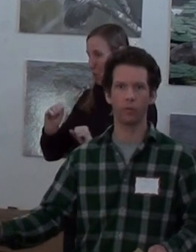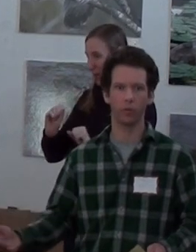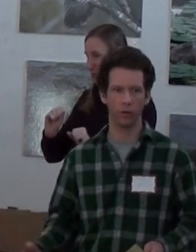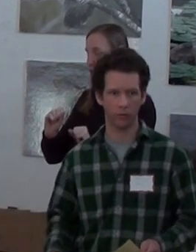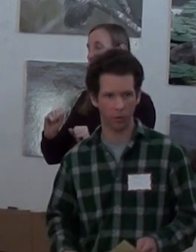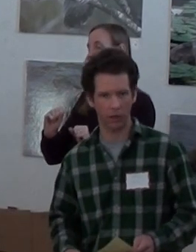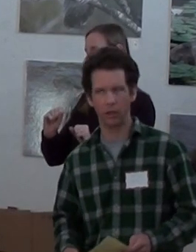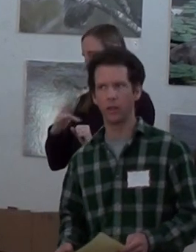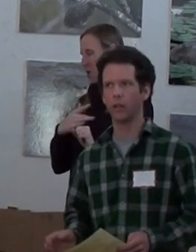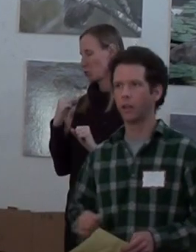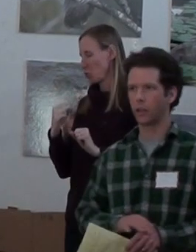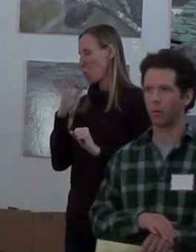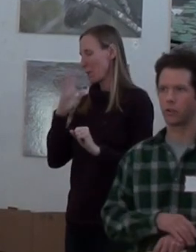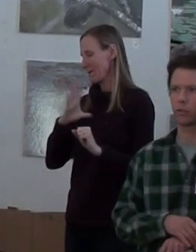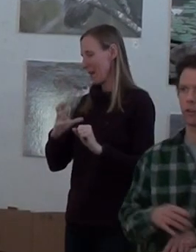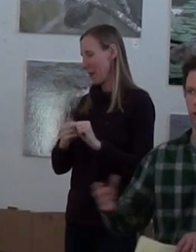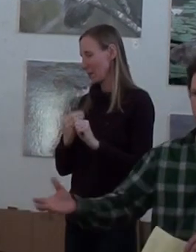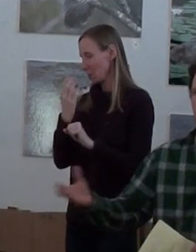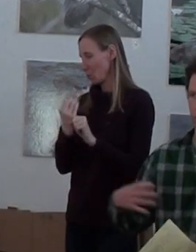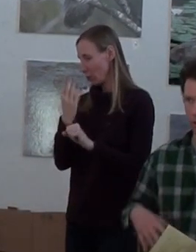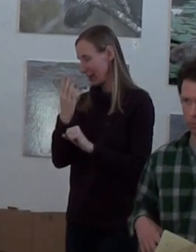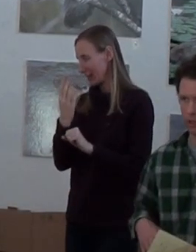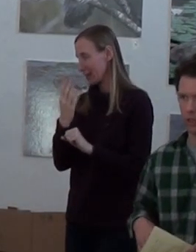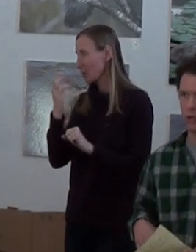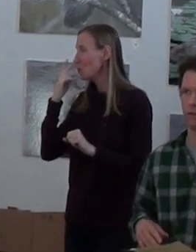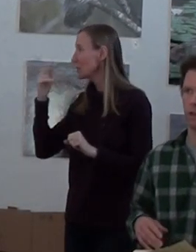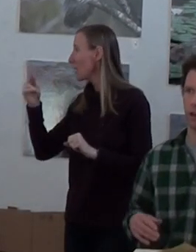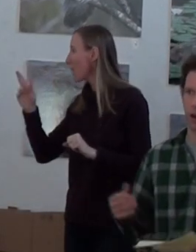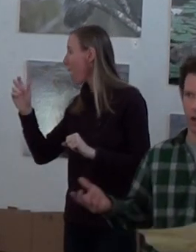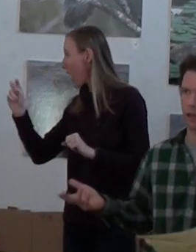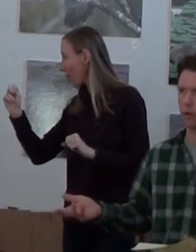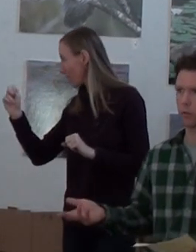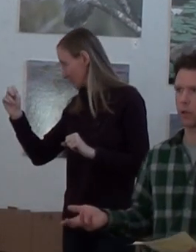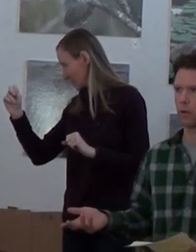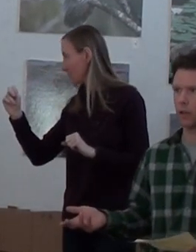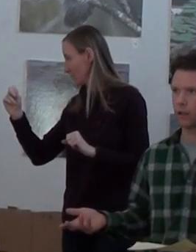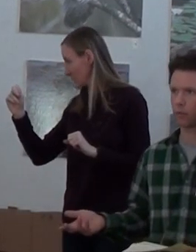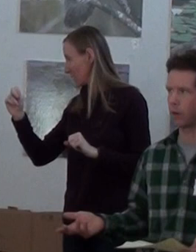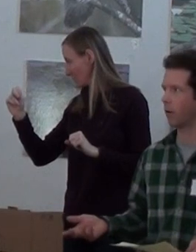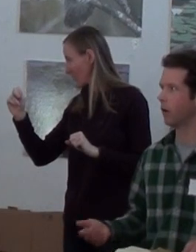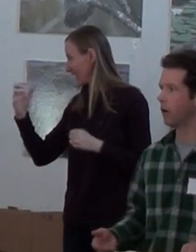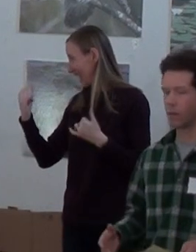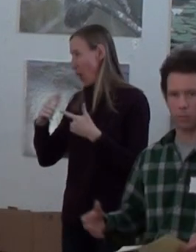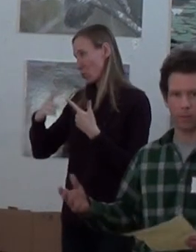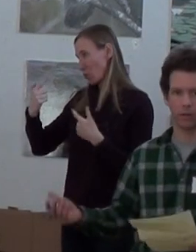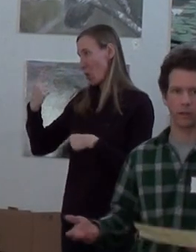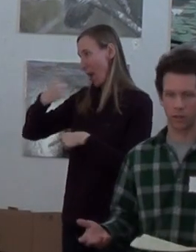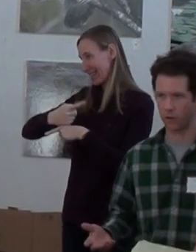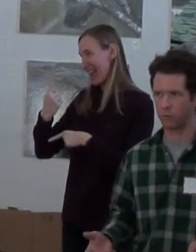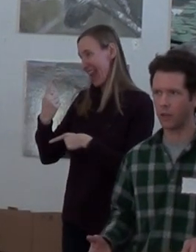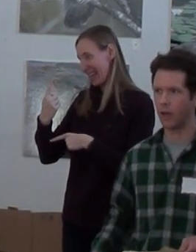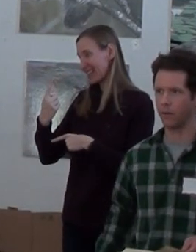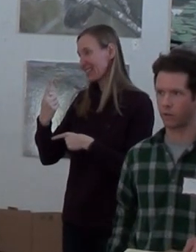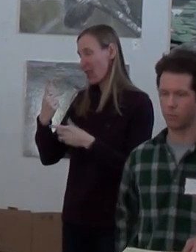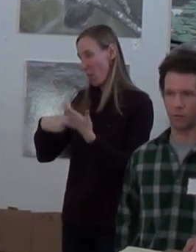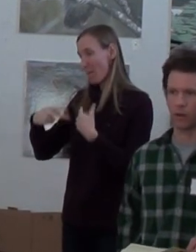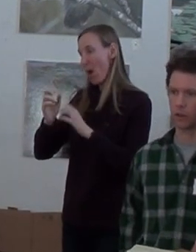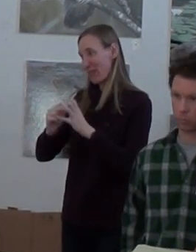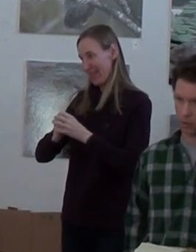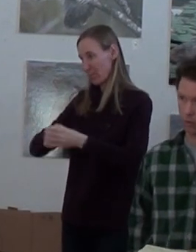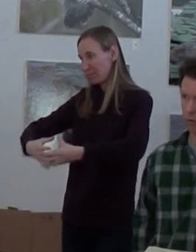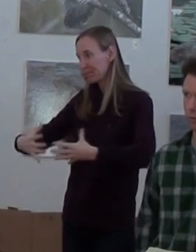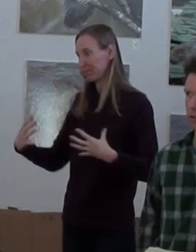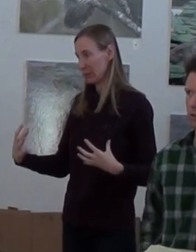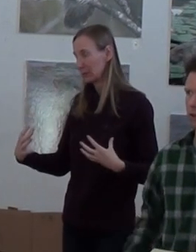going to come through in the spring. You know, once you start seeing pollen coming in, then you can figure, all right, you know, 21 days from now, the population of this beehive is going to be